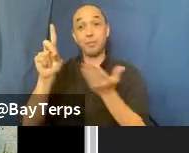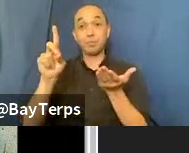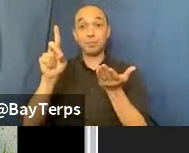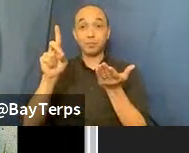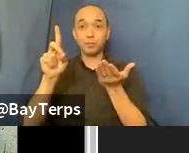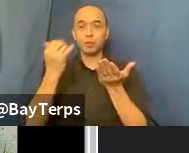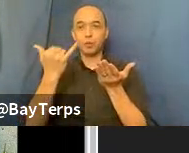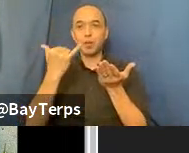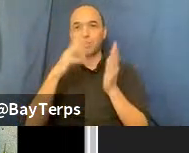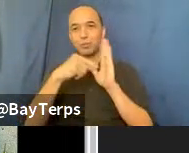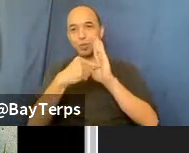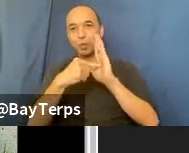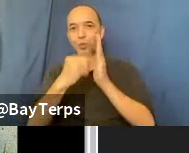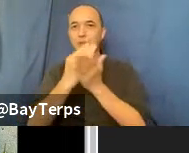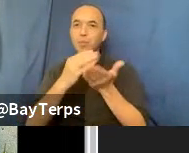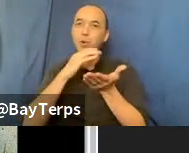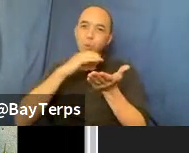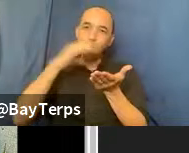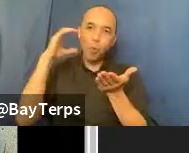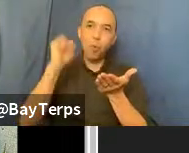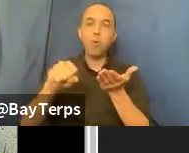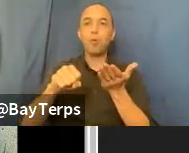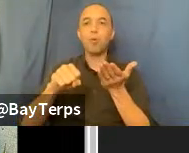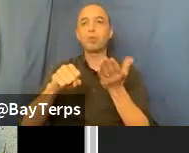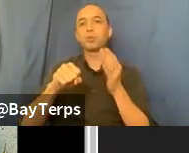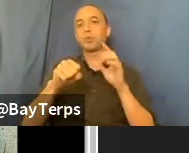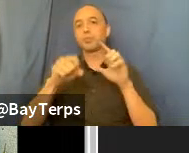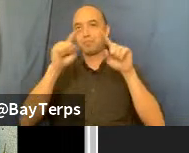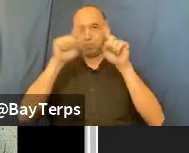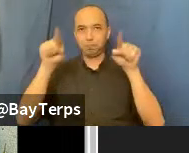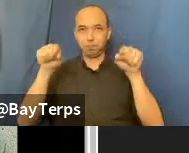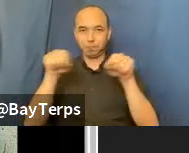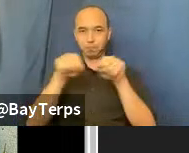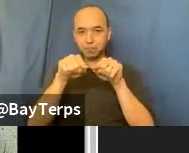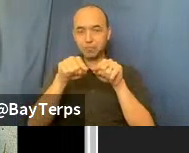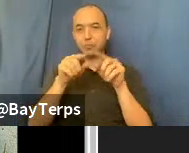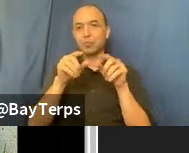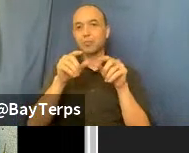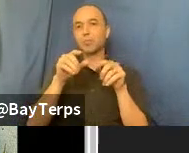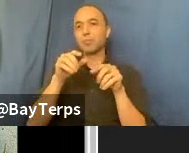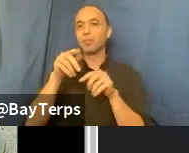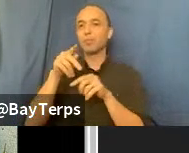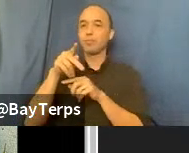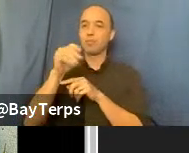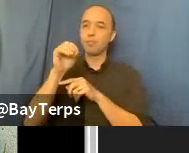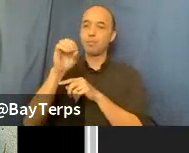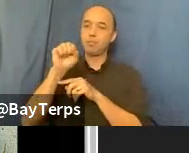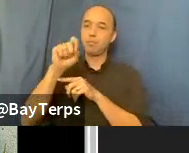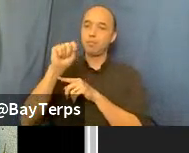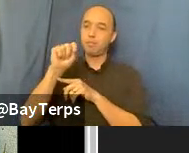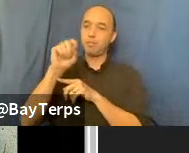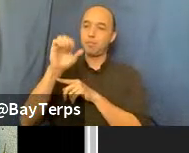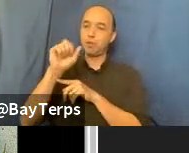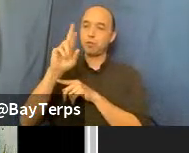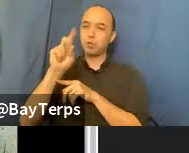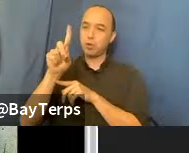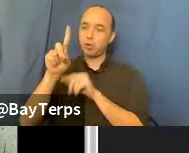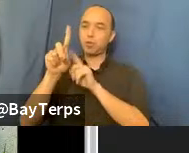vintage Halloween postcards that had gorgeous pumpkin artwork, and they were really popular, sent to friends and